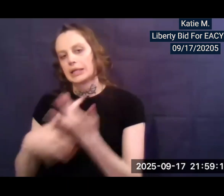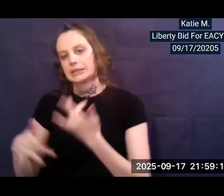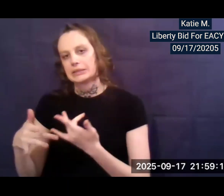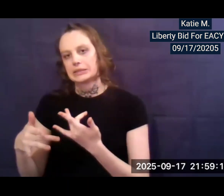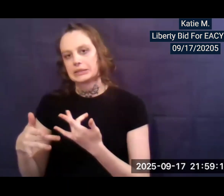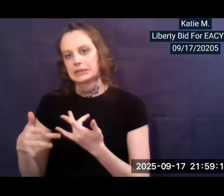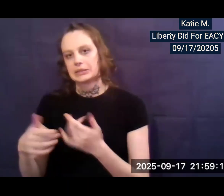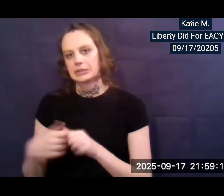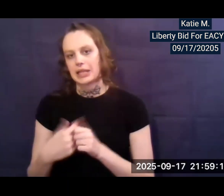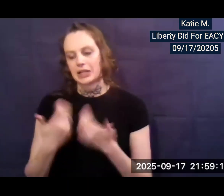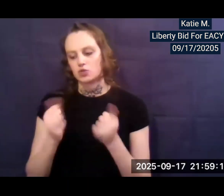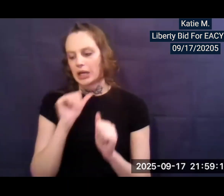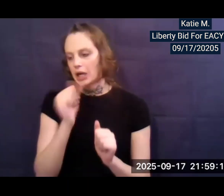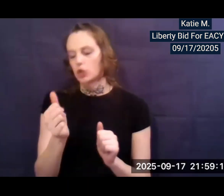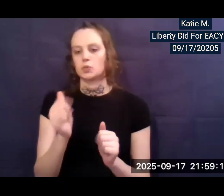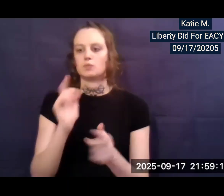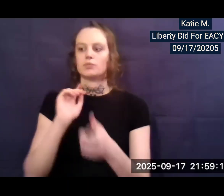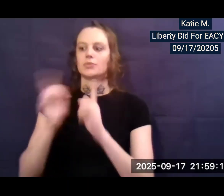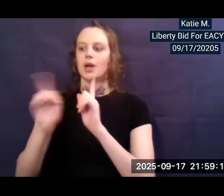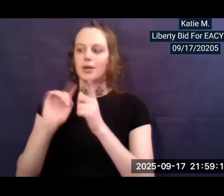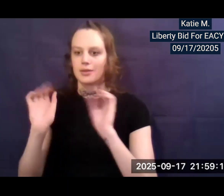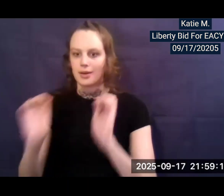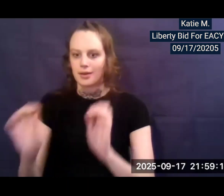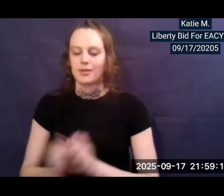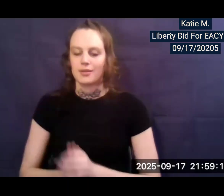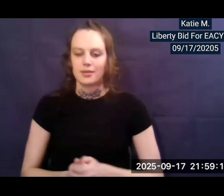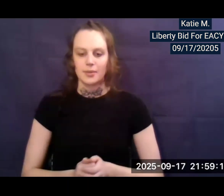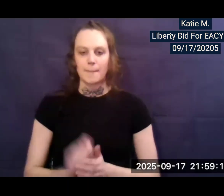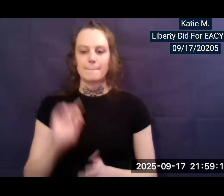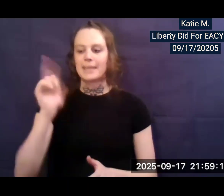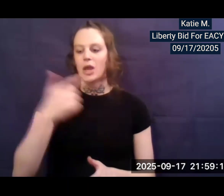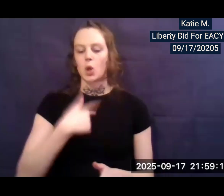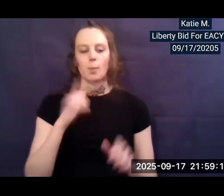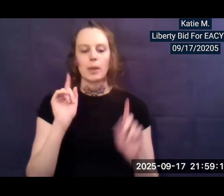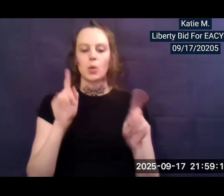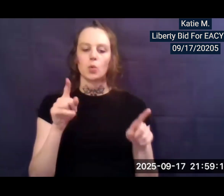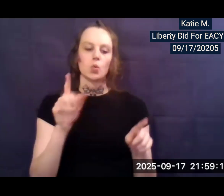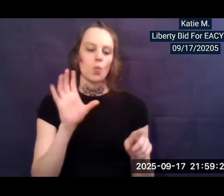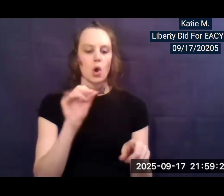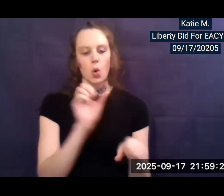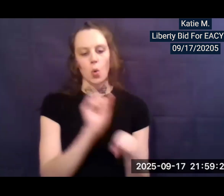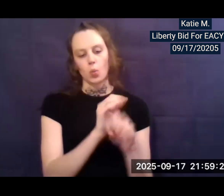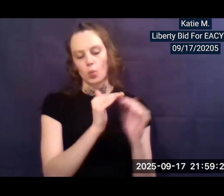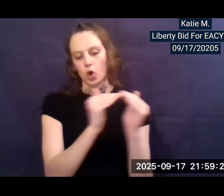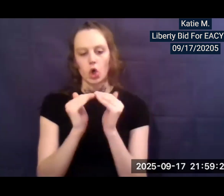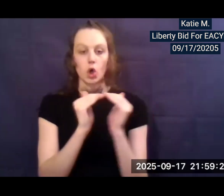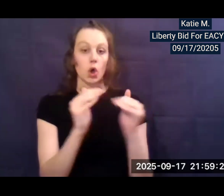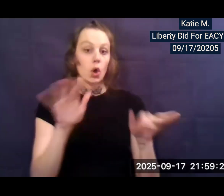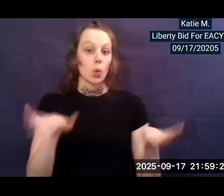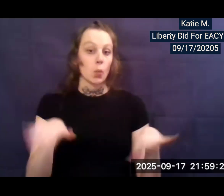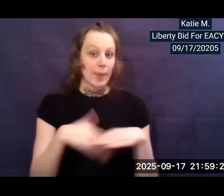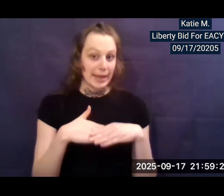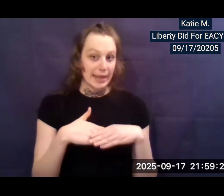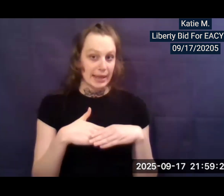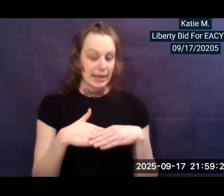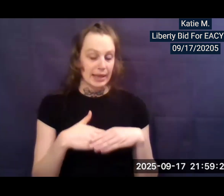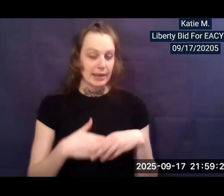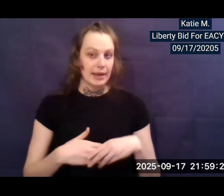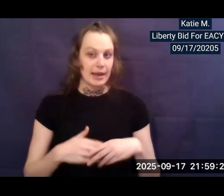one. Eventually, I went to a coworker's wedding and I was like white knuckling it through the